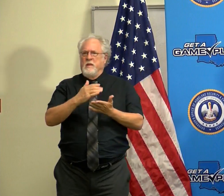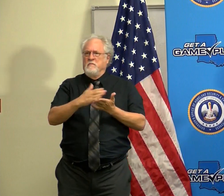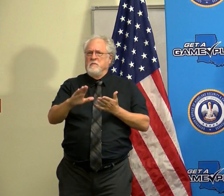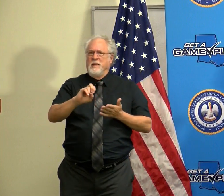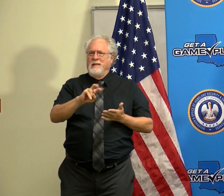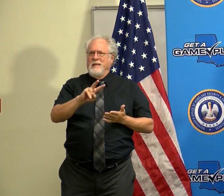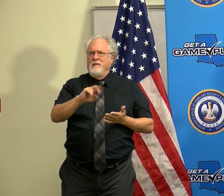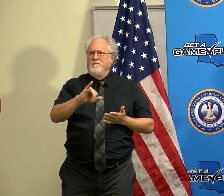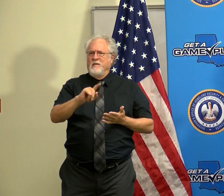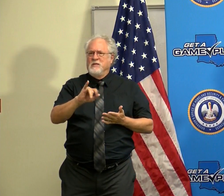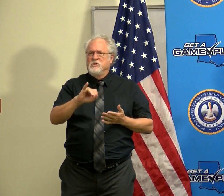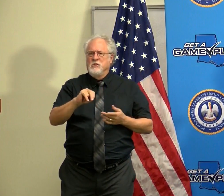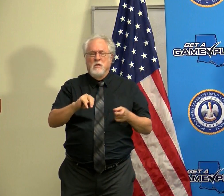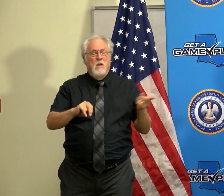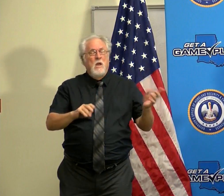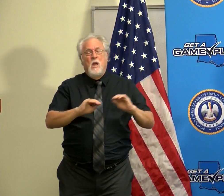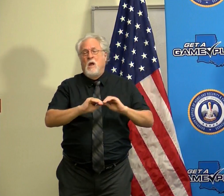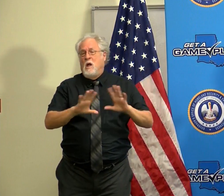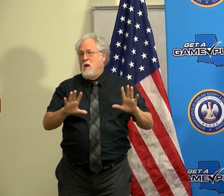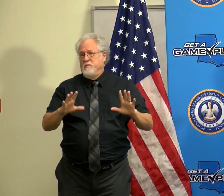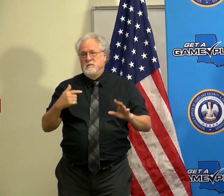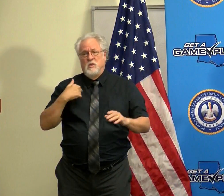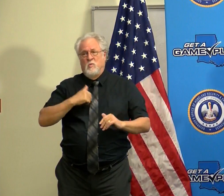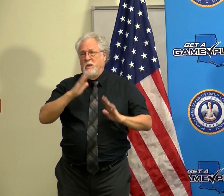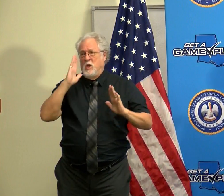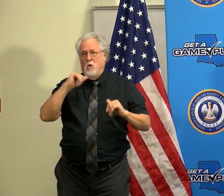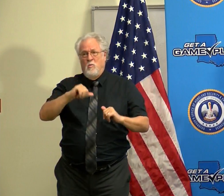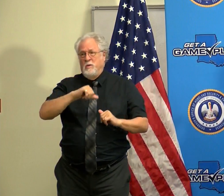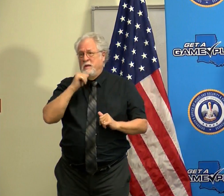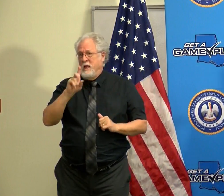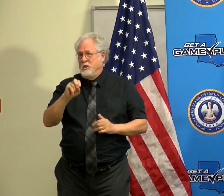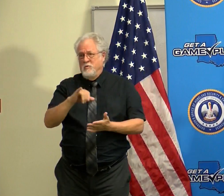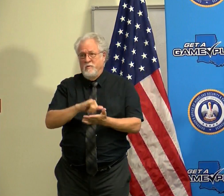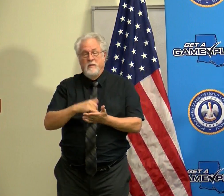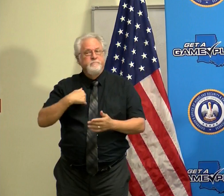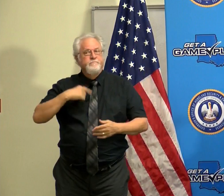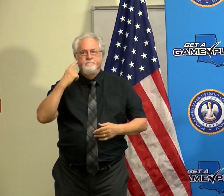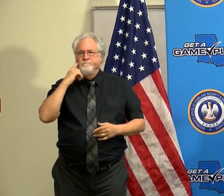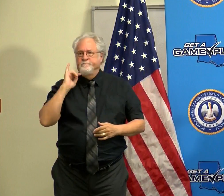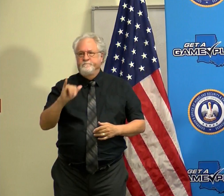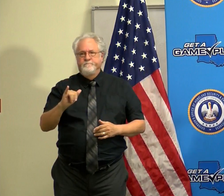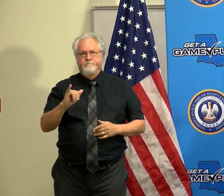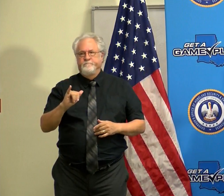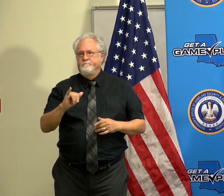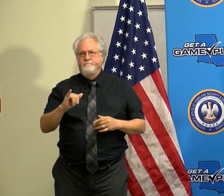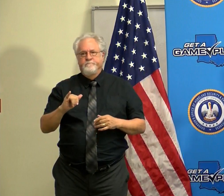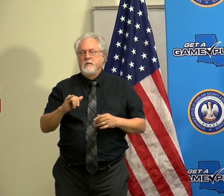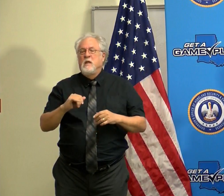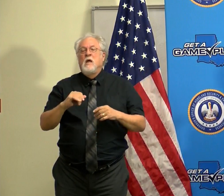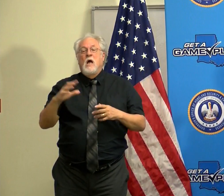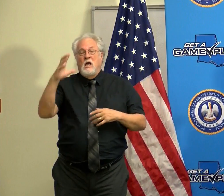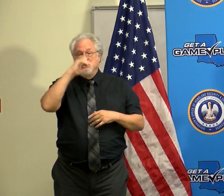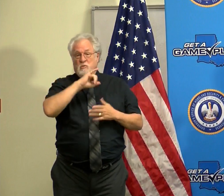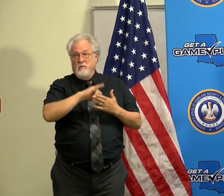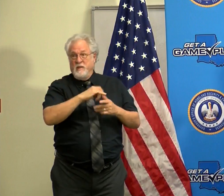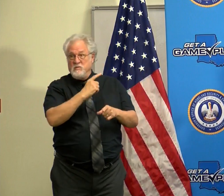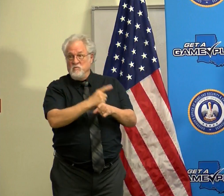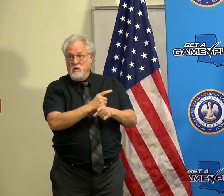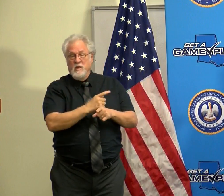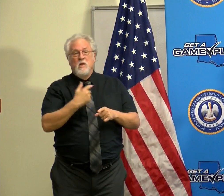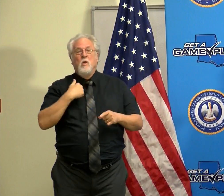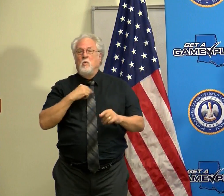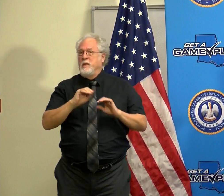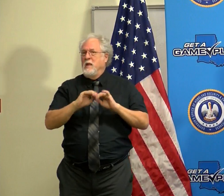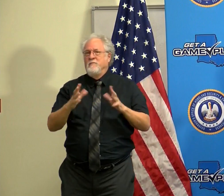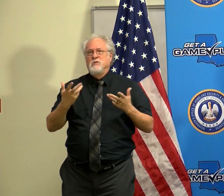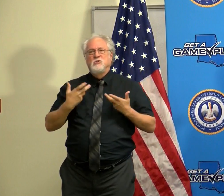evictions? Yeah. Well, obviously, we would hope that they wouldn't do that. I haven't received that report. Assuming it's correct, we